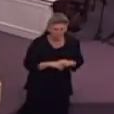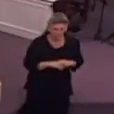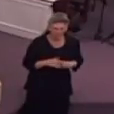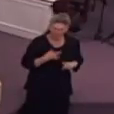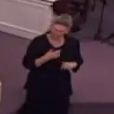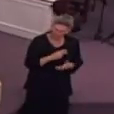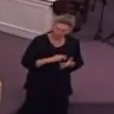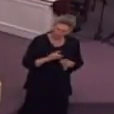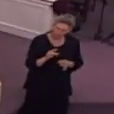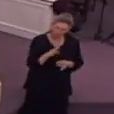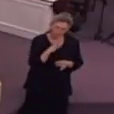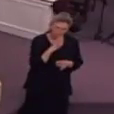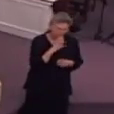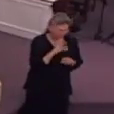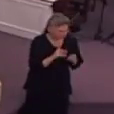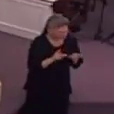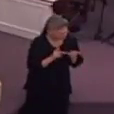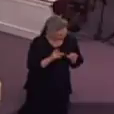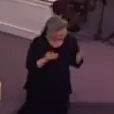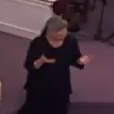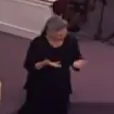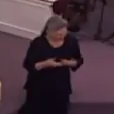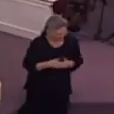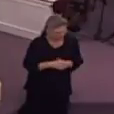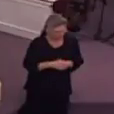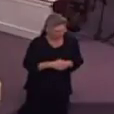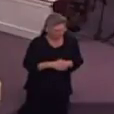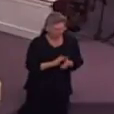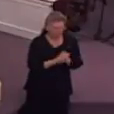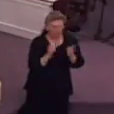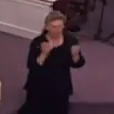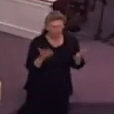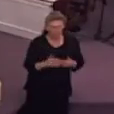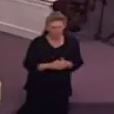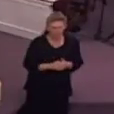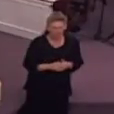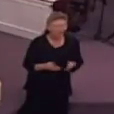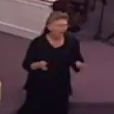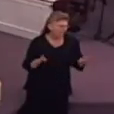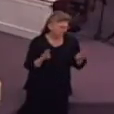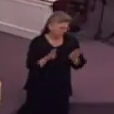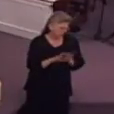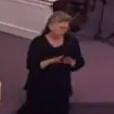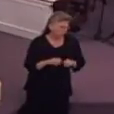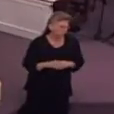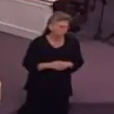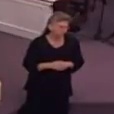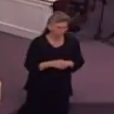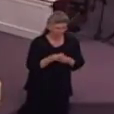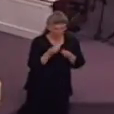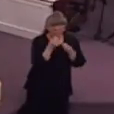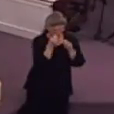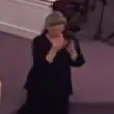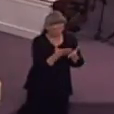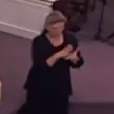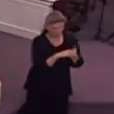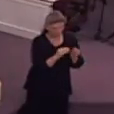I feel the Holy Ghost talking to some people today. Hallelujah. I'm going to close today. Tell you a story